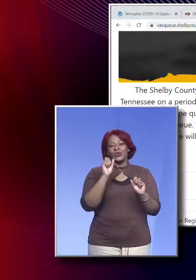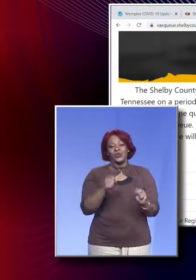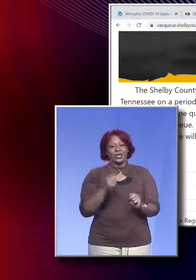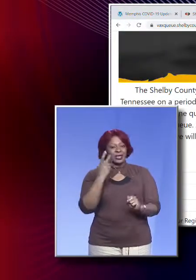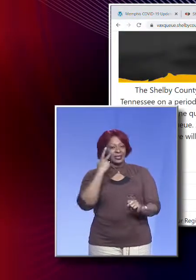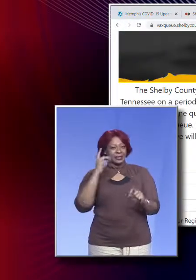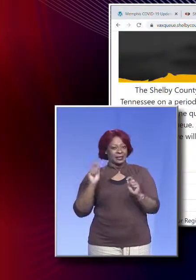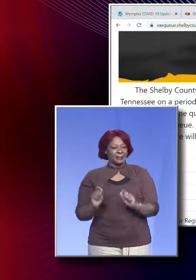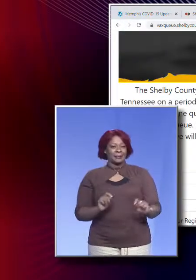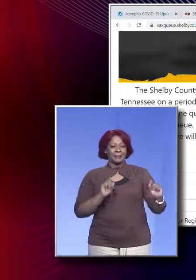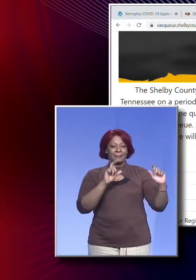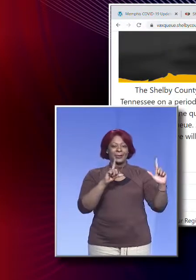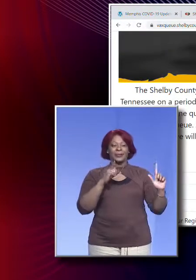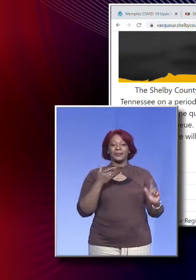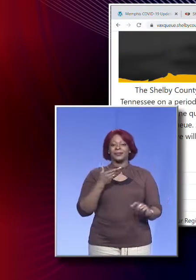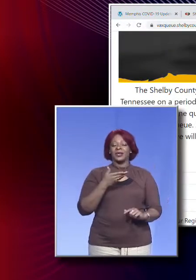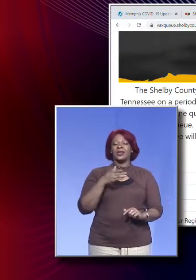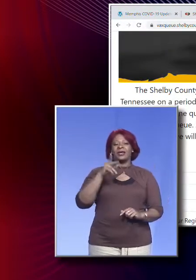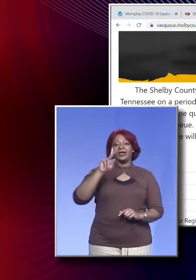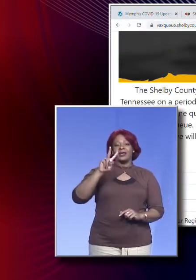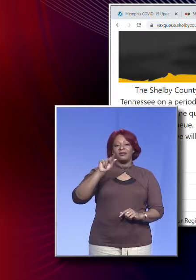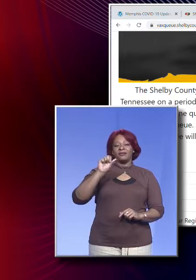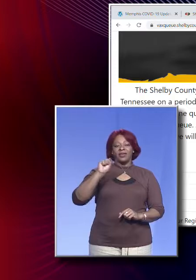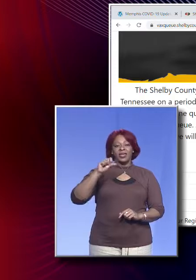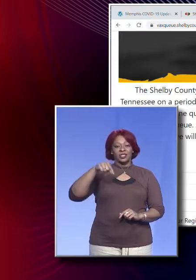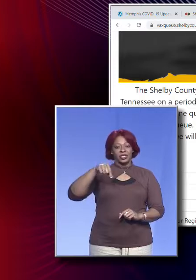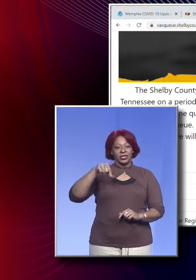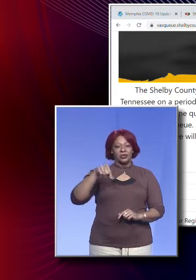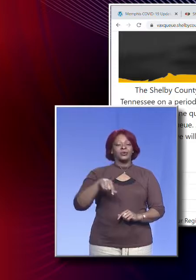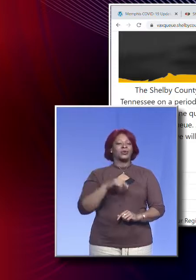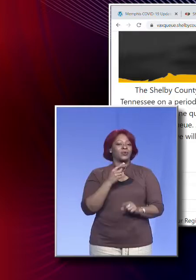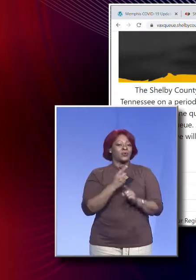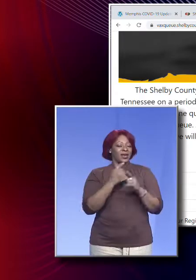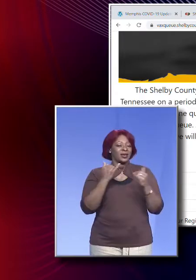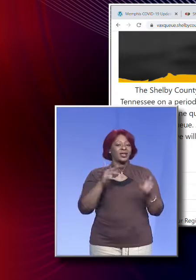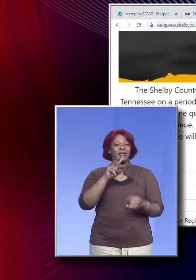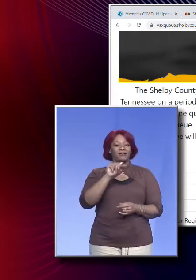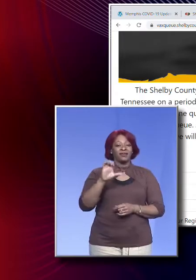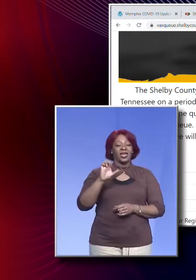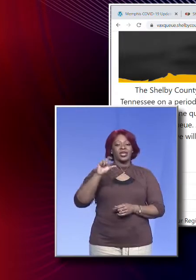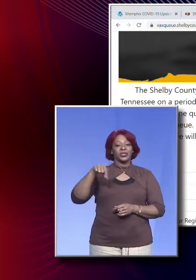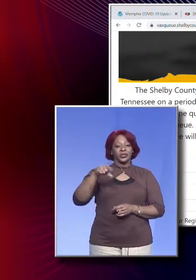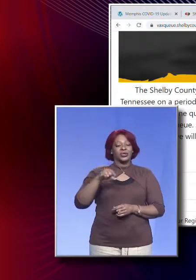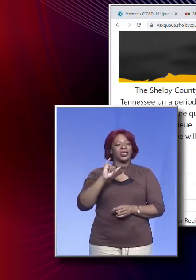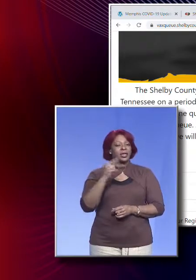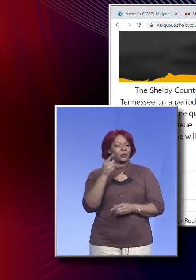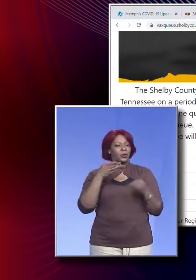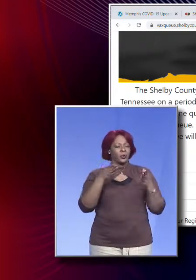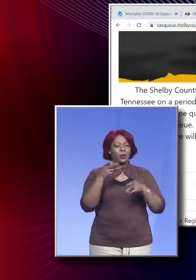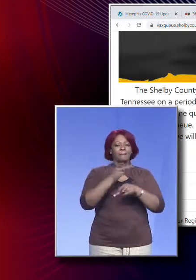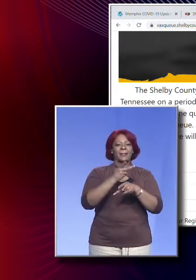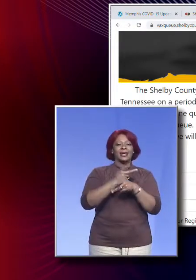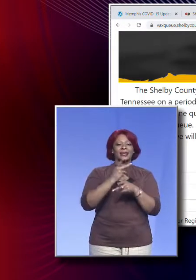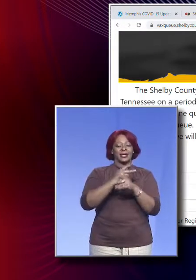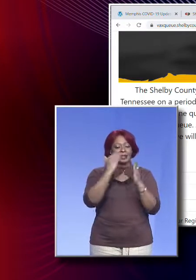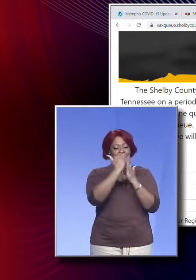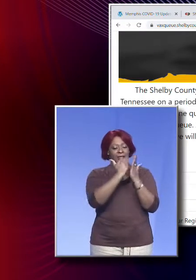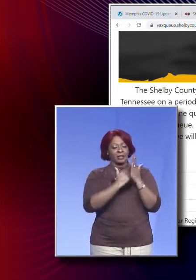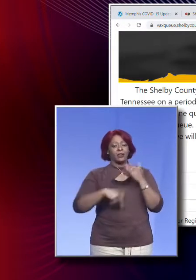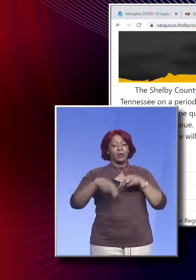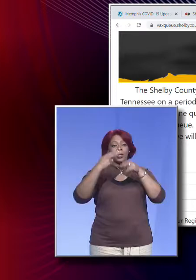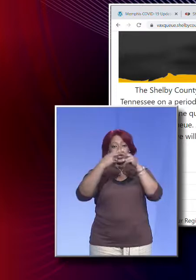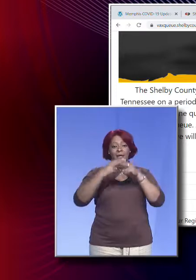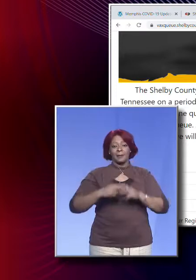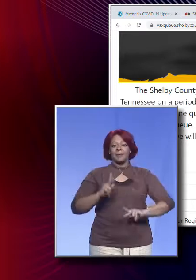see a screenshot of VaxQ right now. And VaxQ is one of the ways we will maintain a list of those